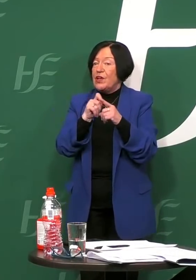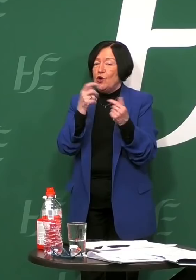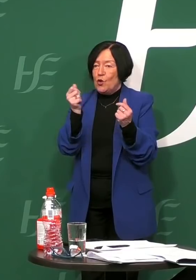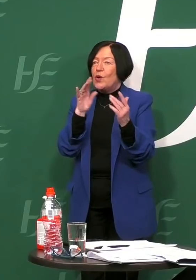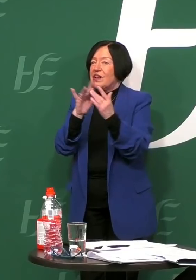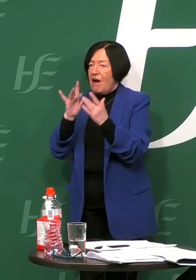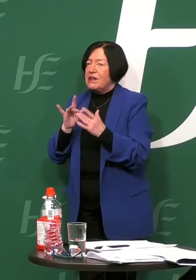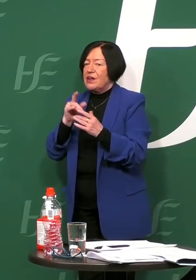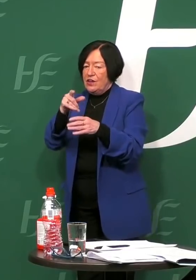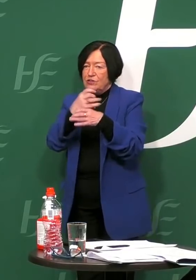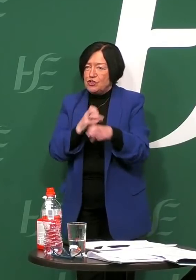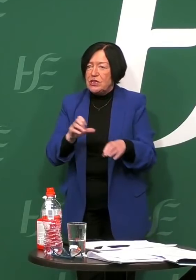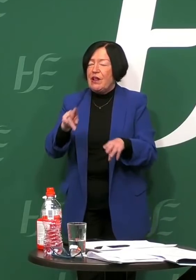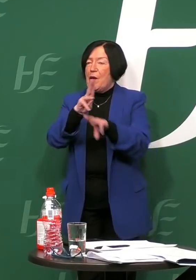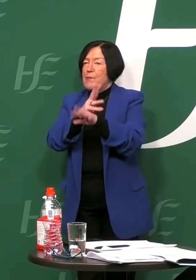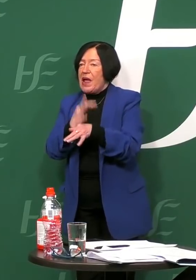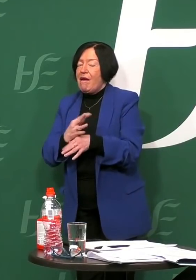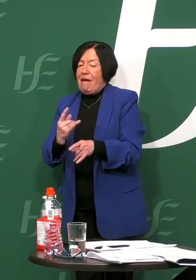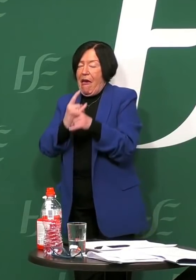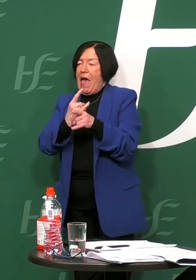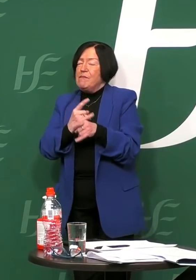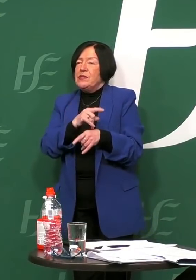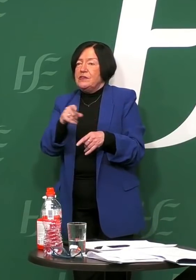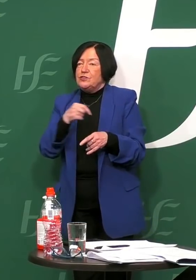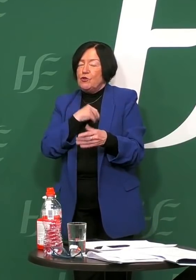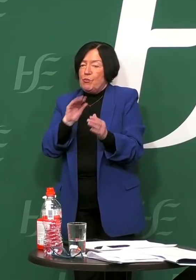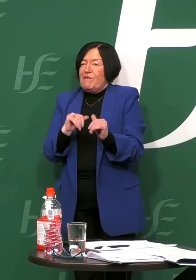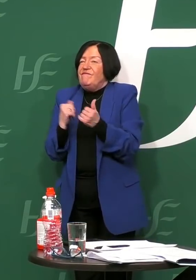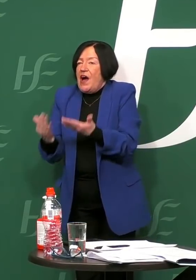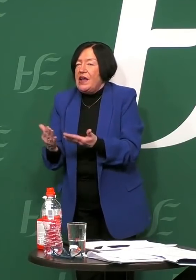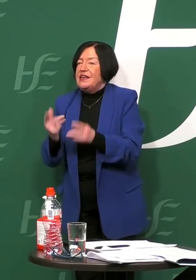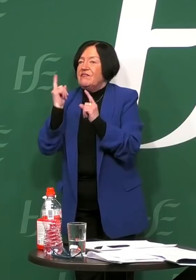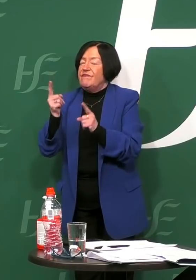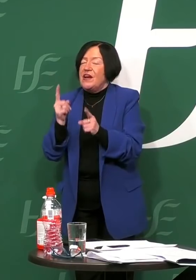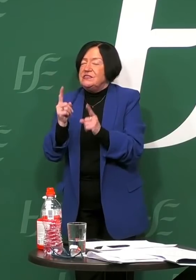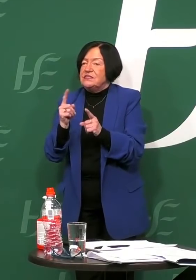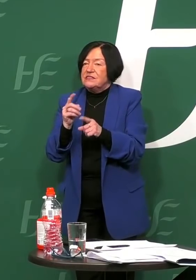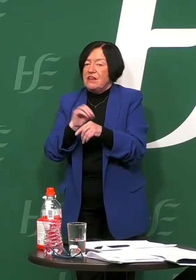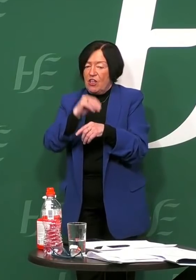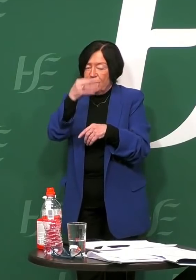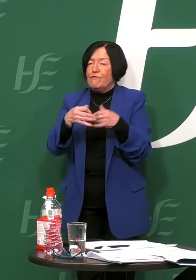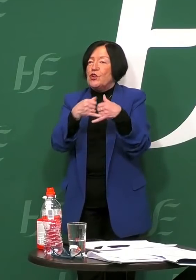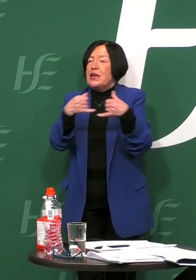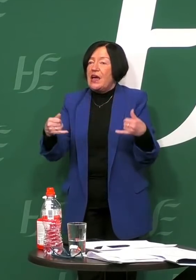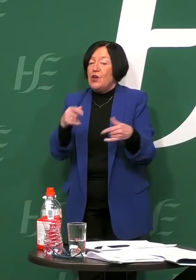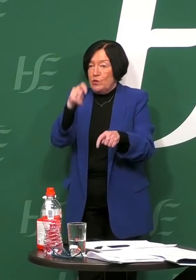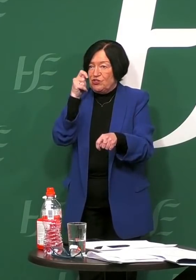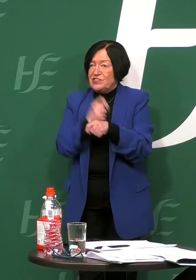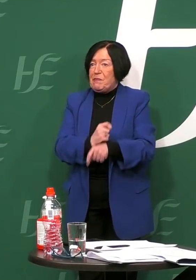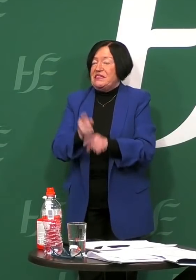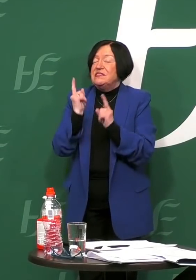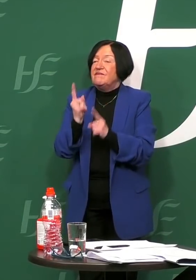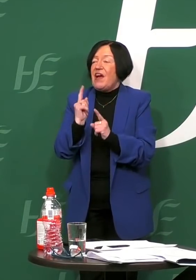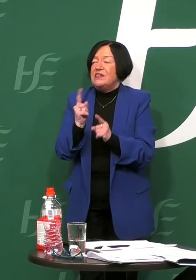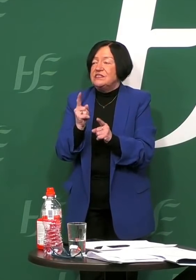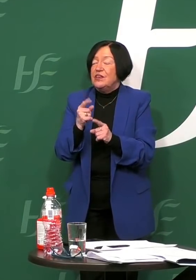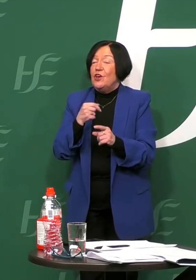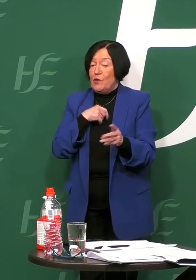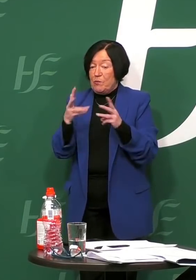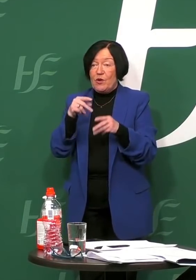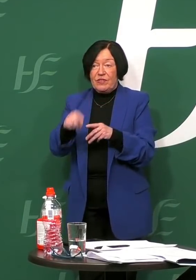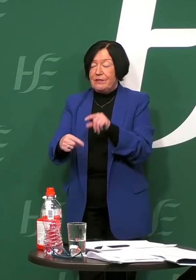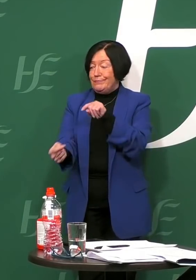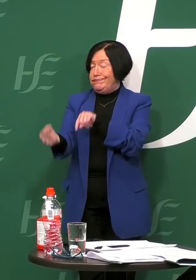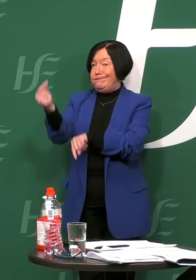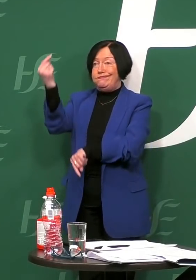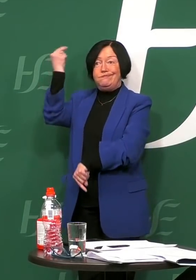children and parents to help them in providing advice on the ground at the front line, which is where the best advice can take place. But we've been working on that for